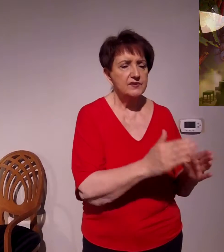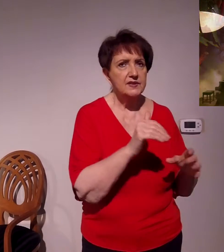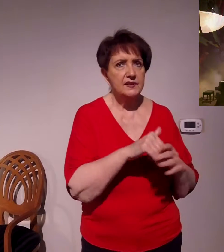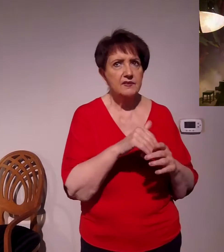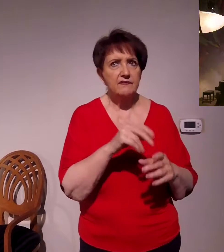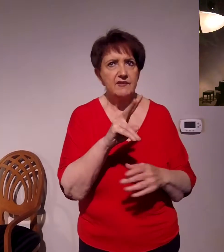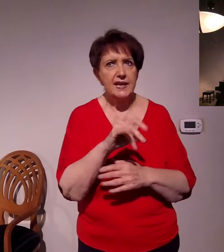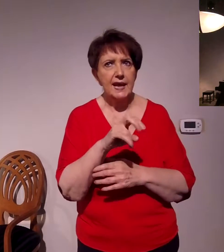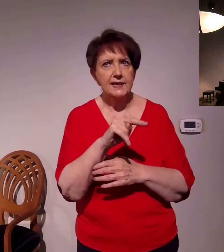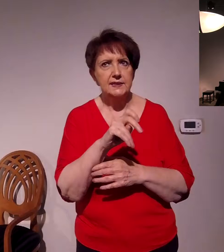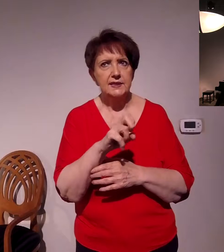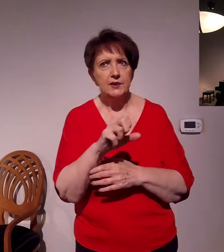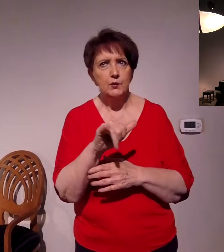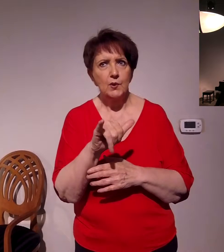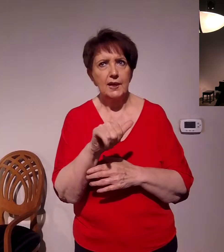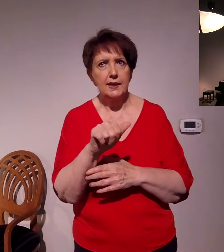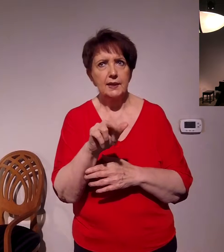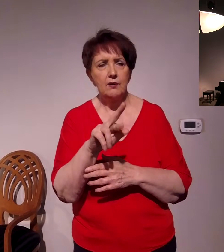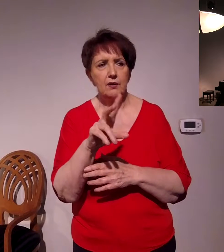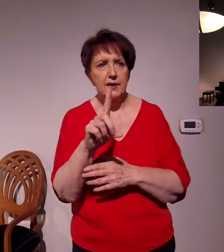Okay?